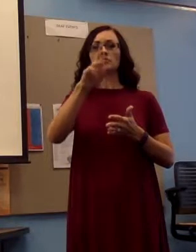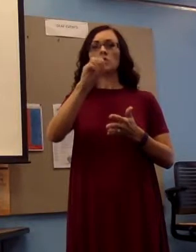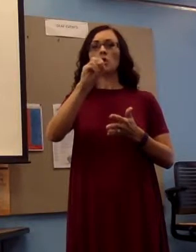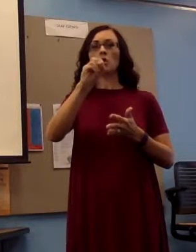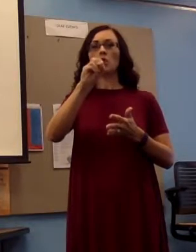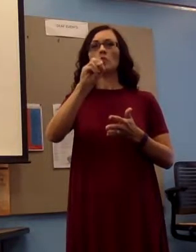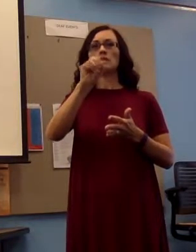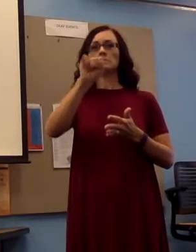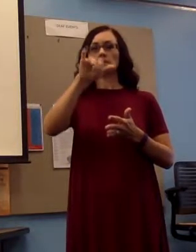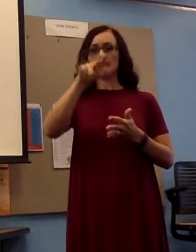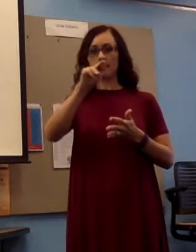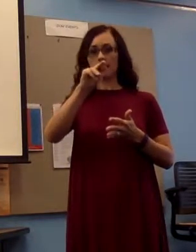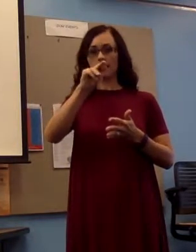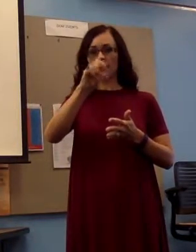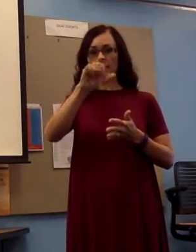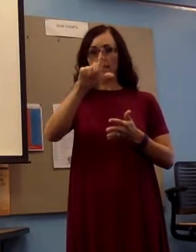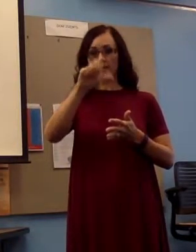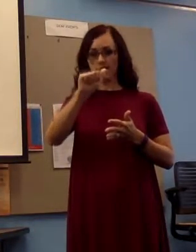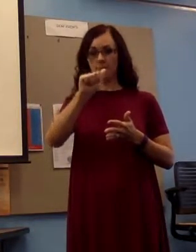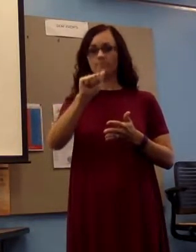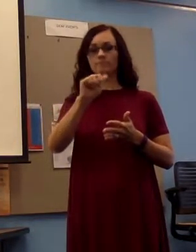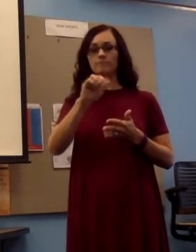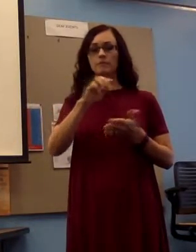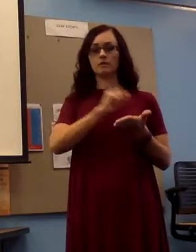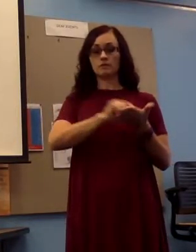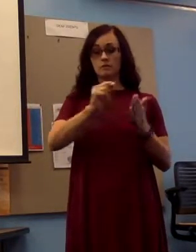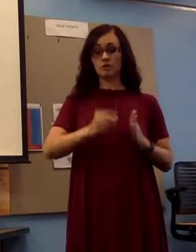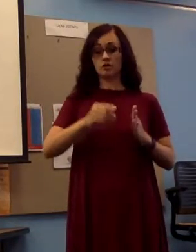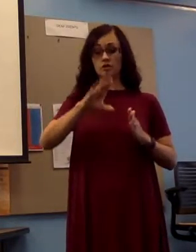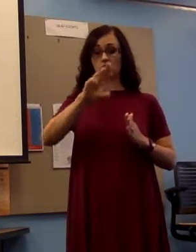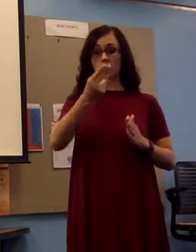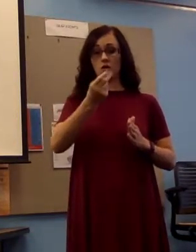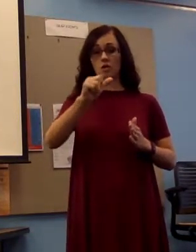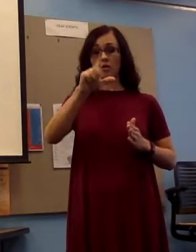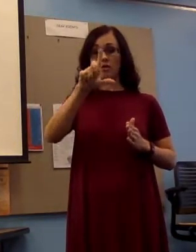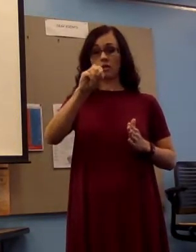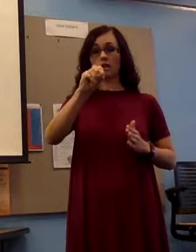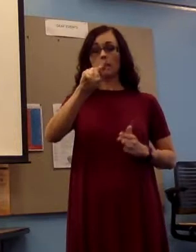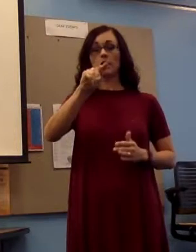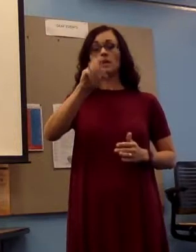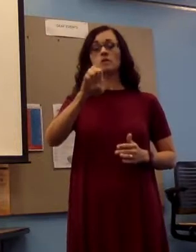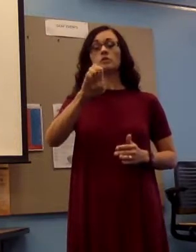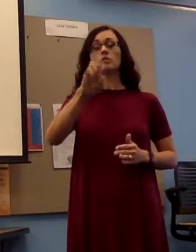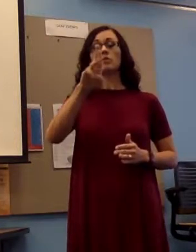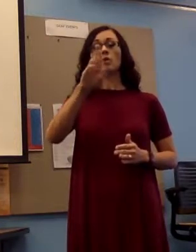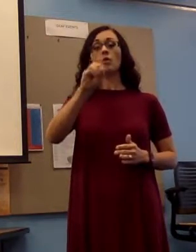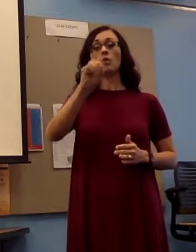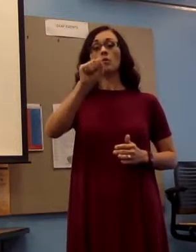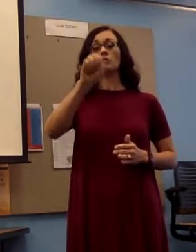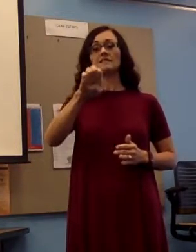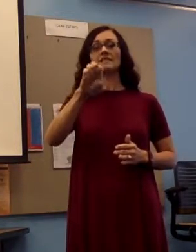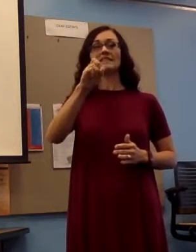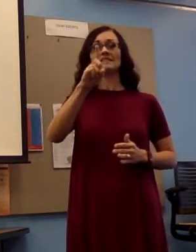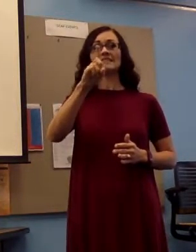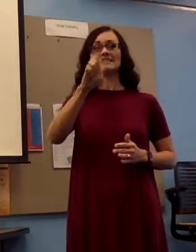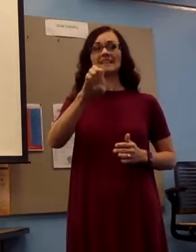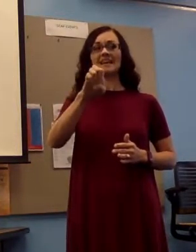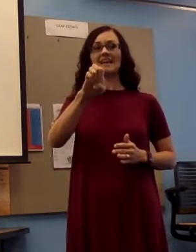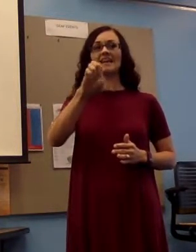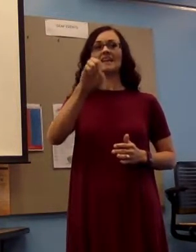that was by author Charlotte Rose de Coumont de la Force.